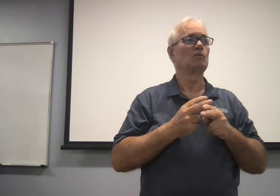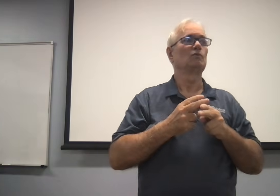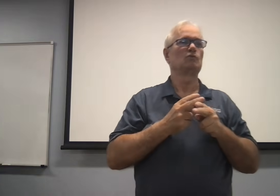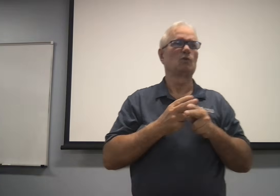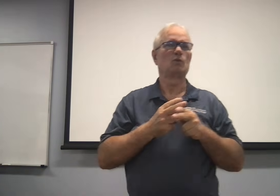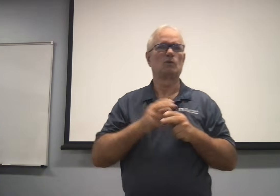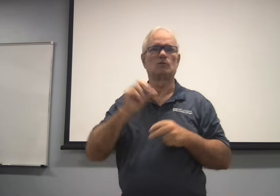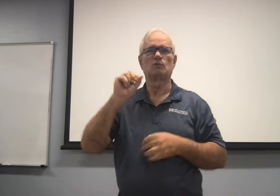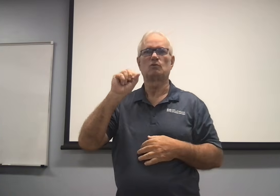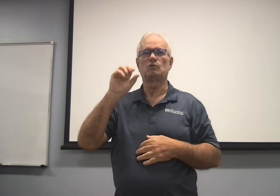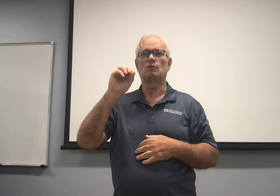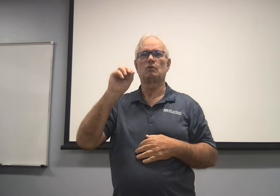Short.